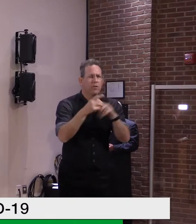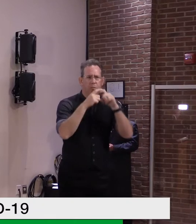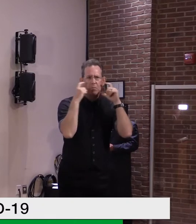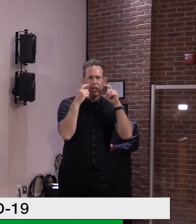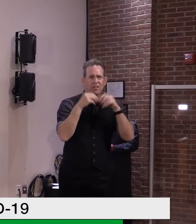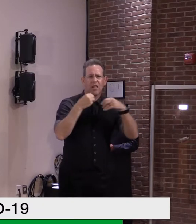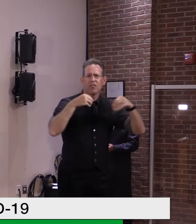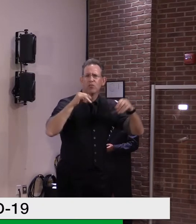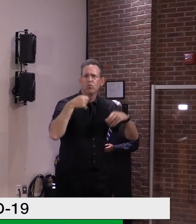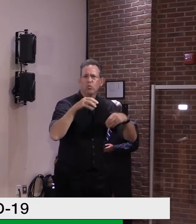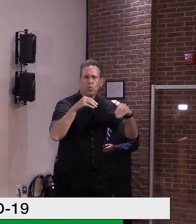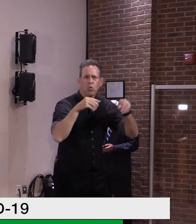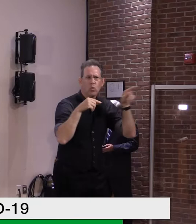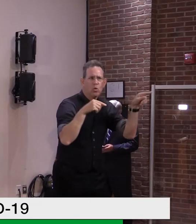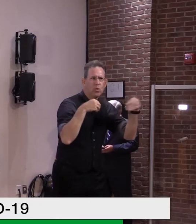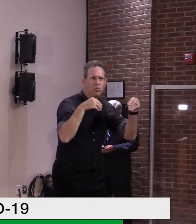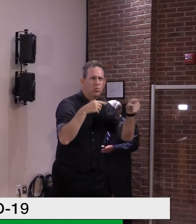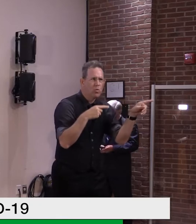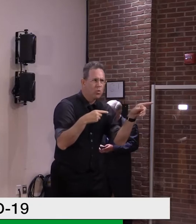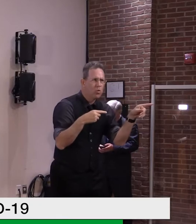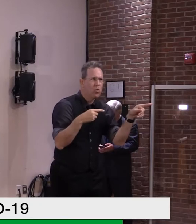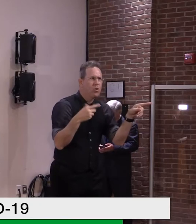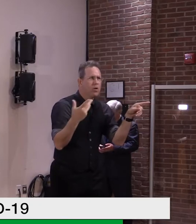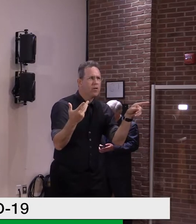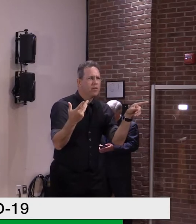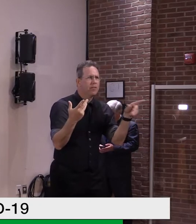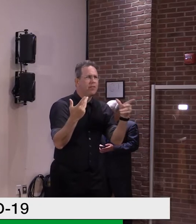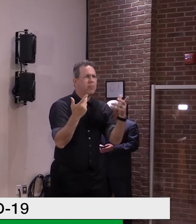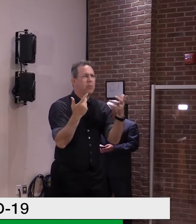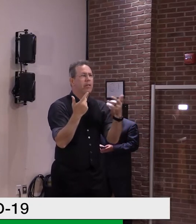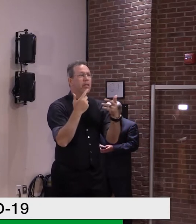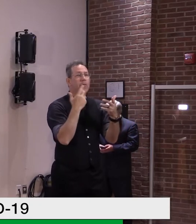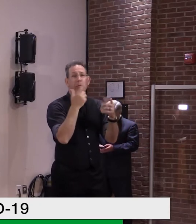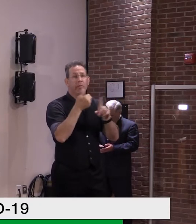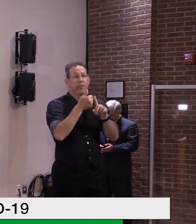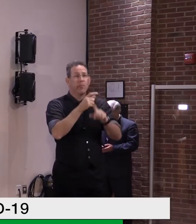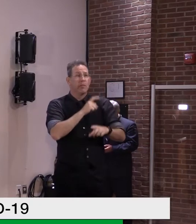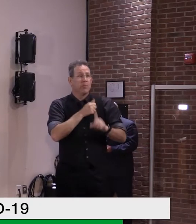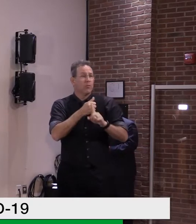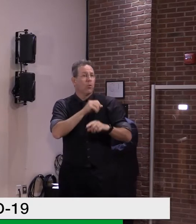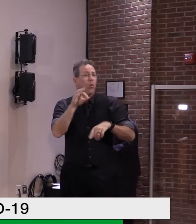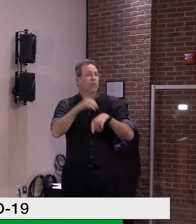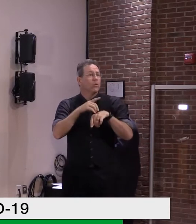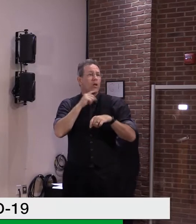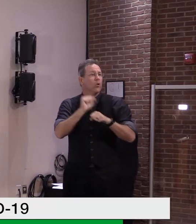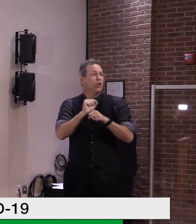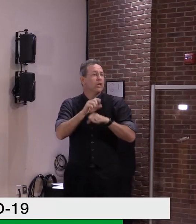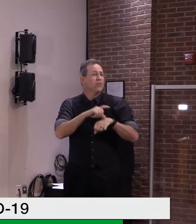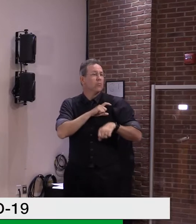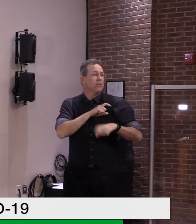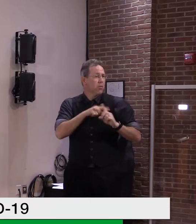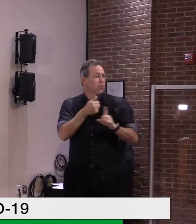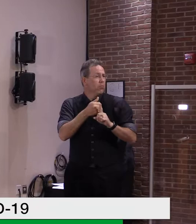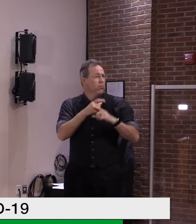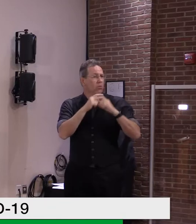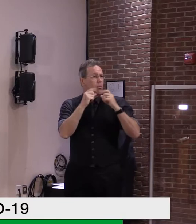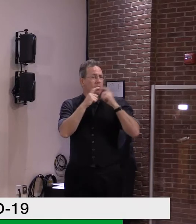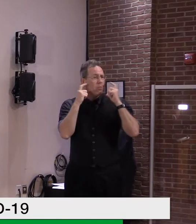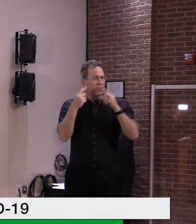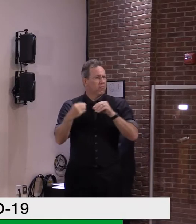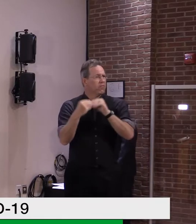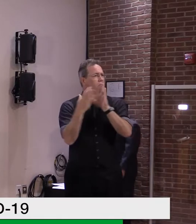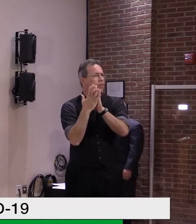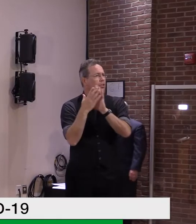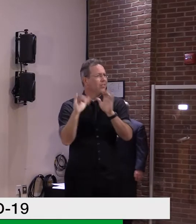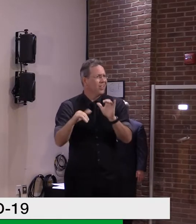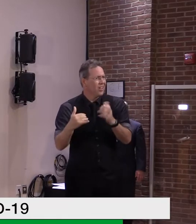and it was on apparently maybe off duty, and later that the person finally realized who he was